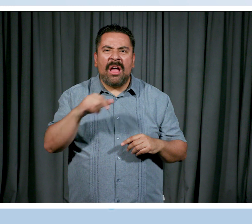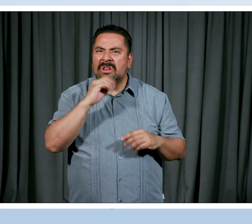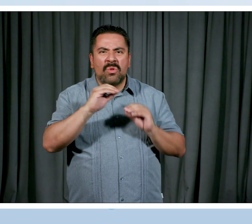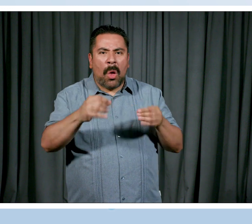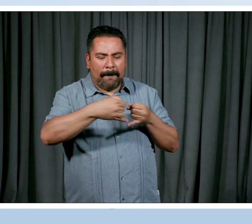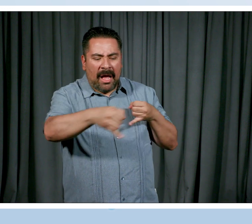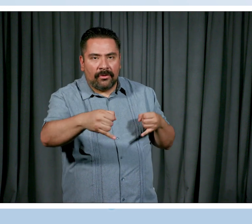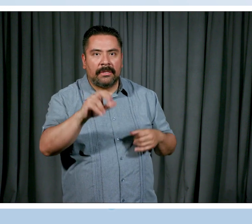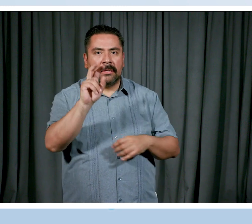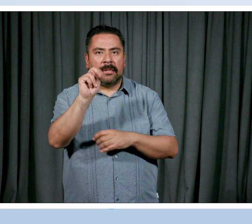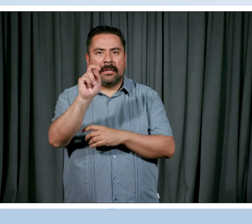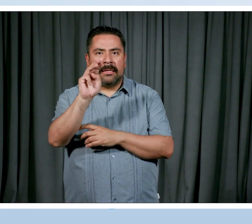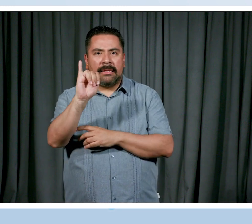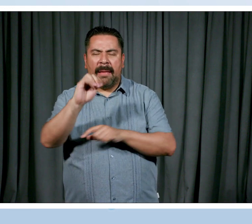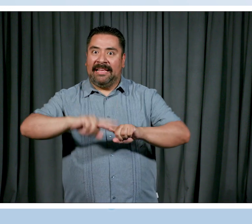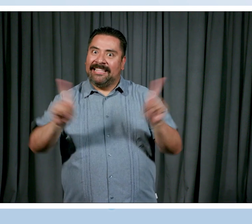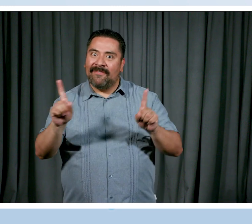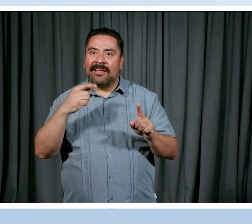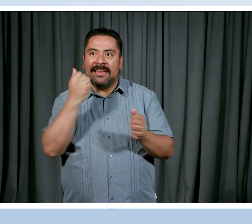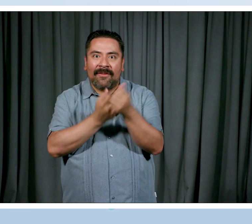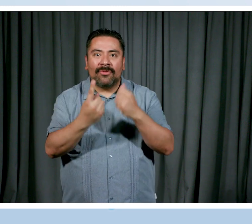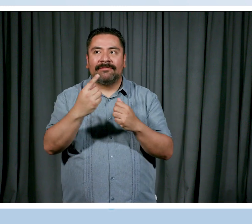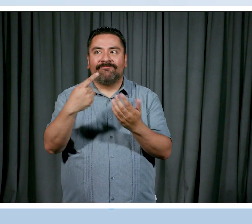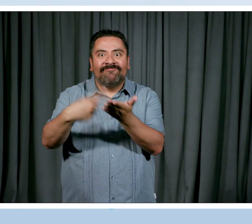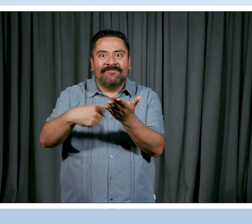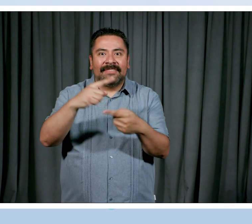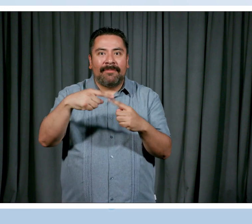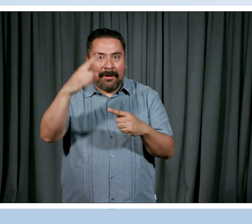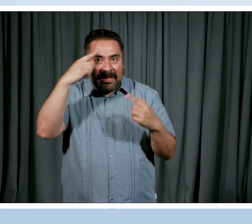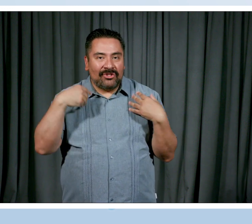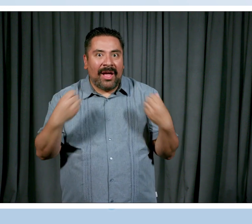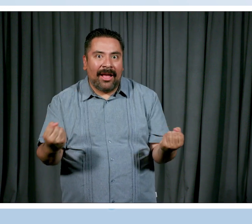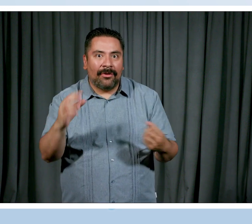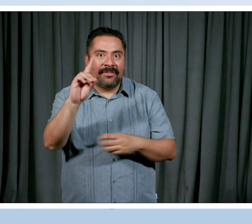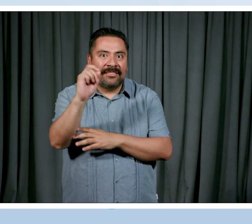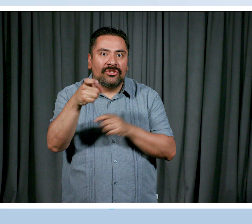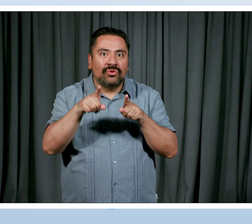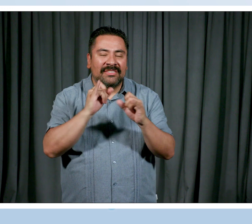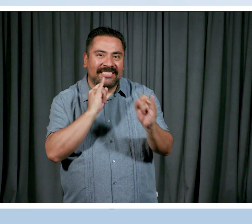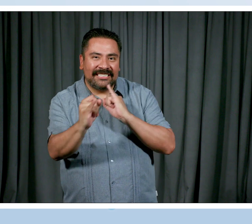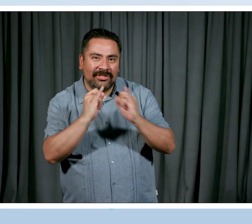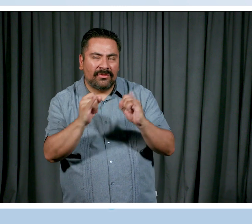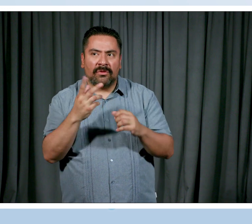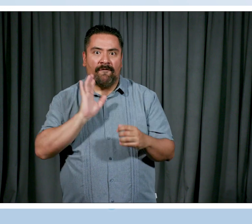Now, at NAMI, it's different because everyone talks about their mental health diagnosis when they interview or, whatever. Yeah. So it's pretty normal for